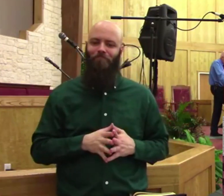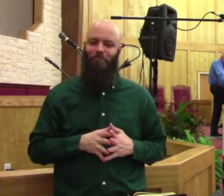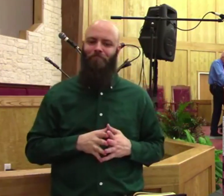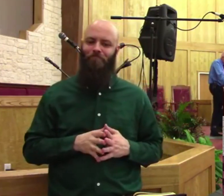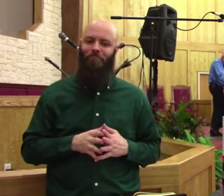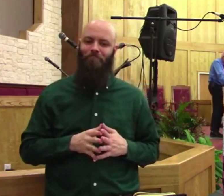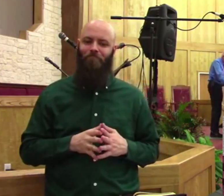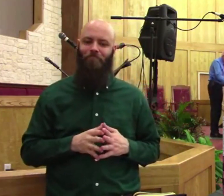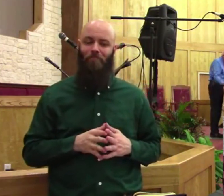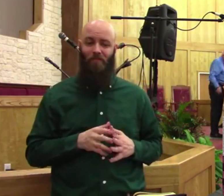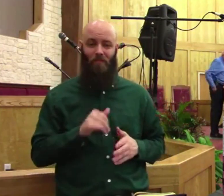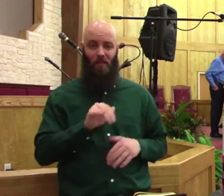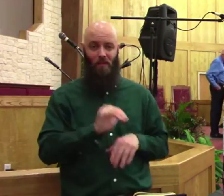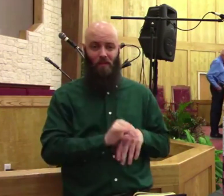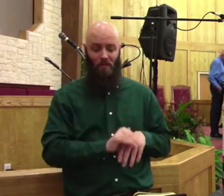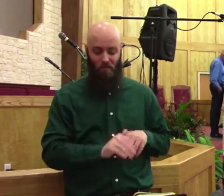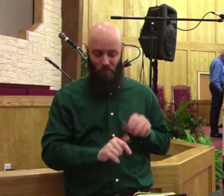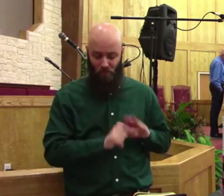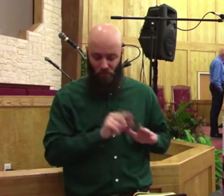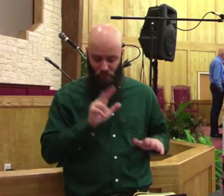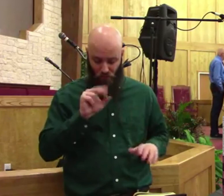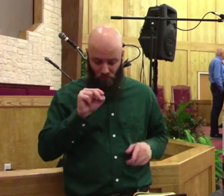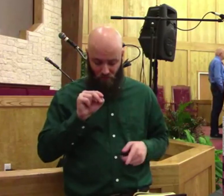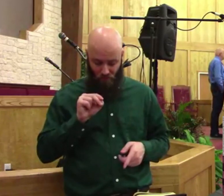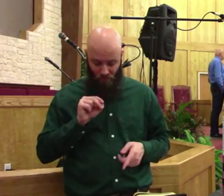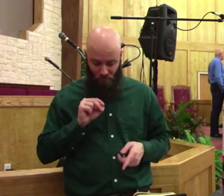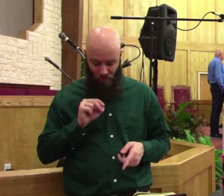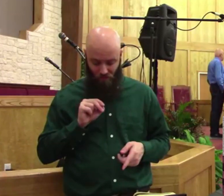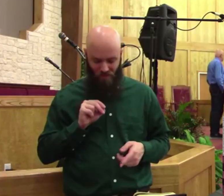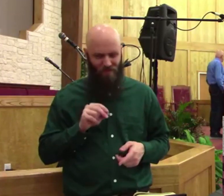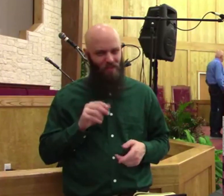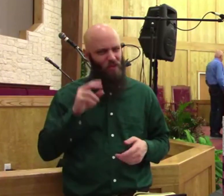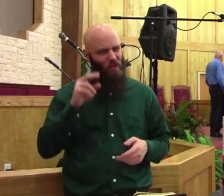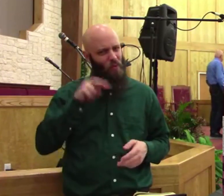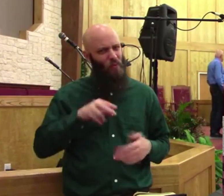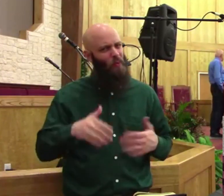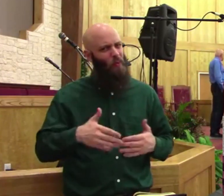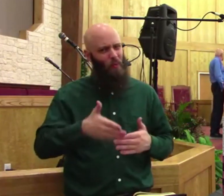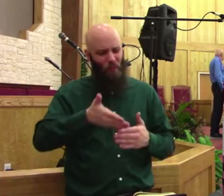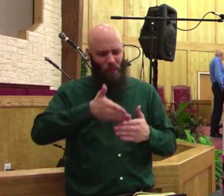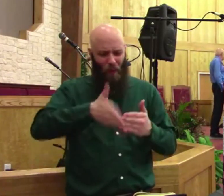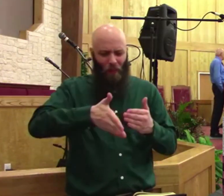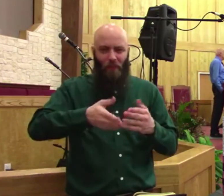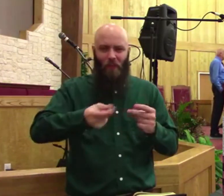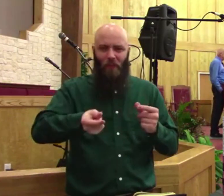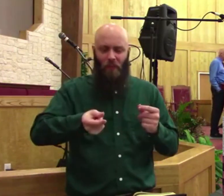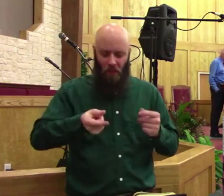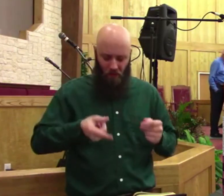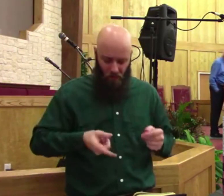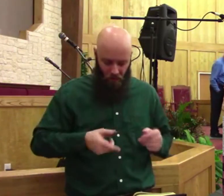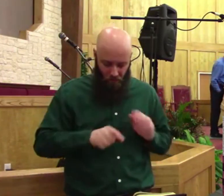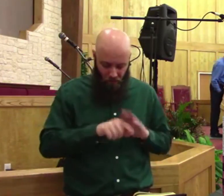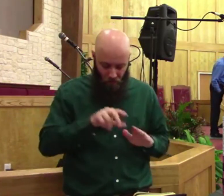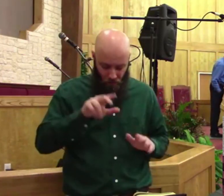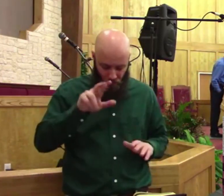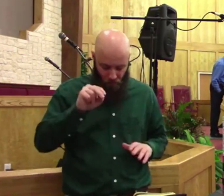That very night, verse 30, I mean, look how abrupt the ending is. That very night,